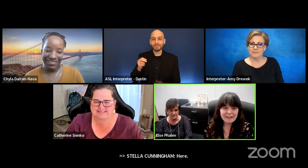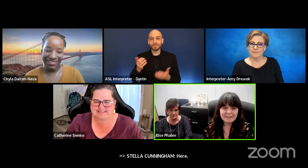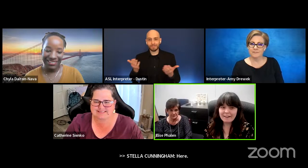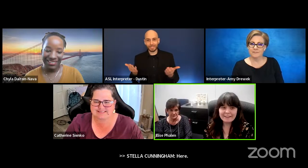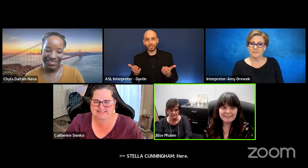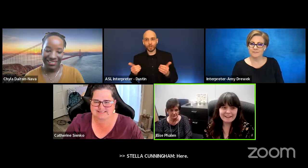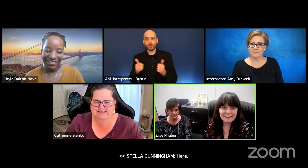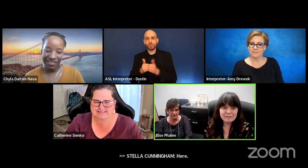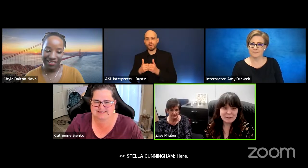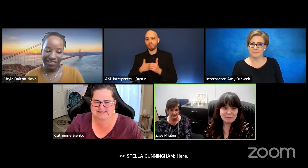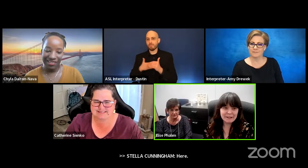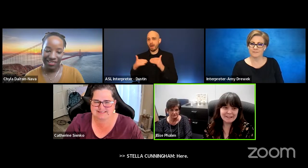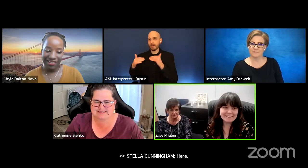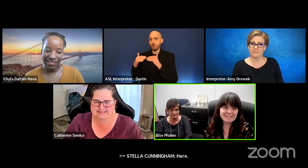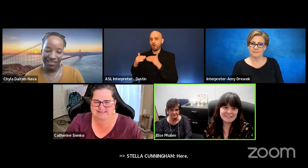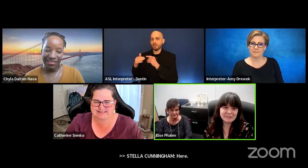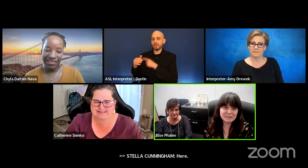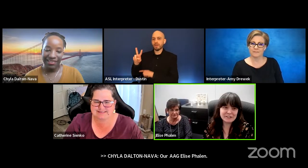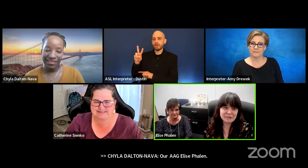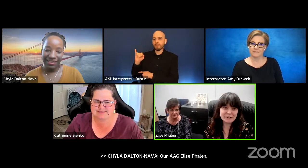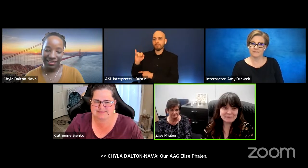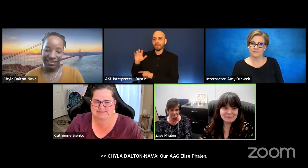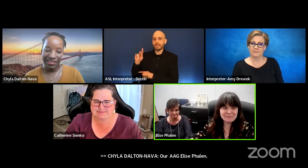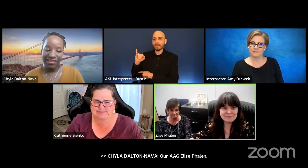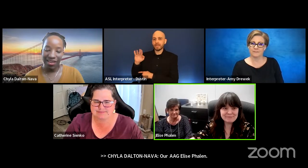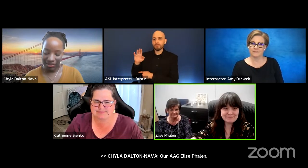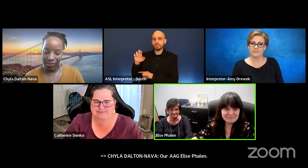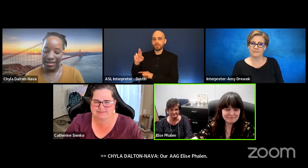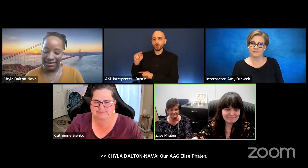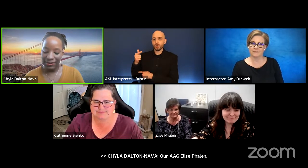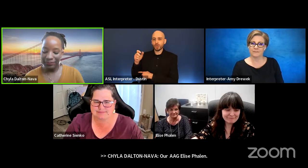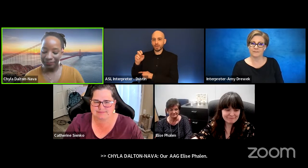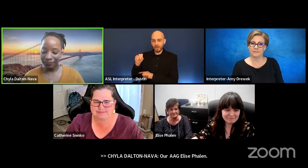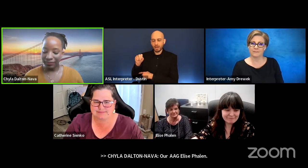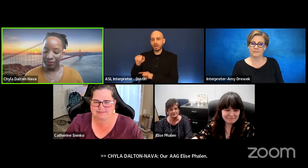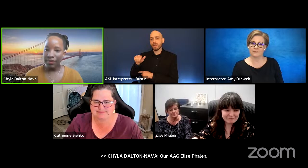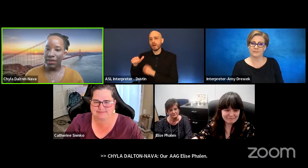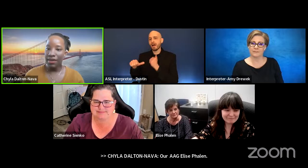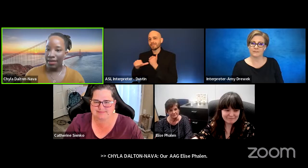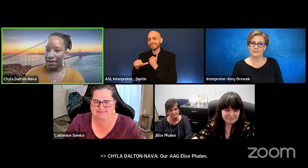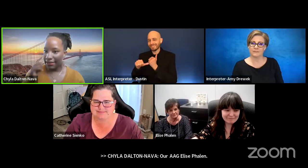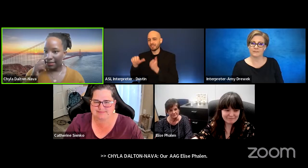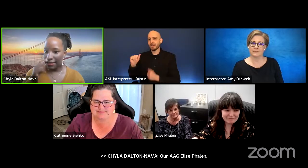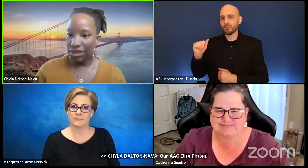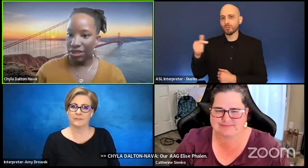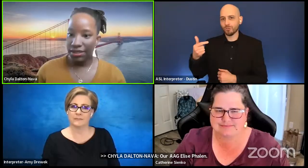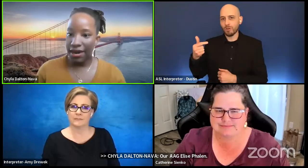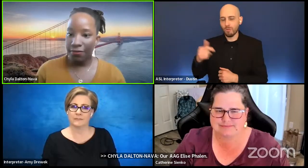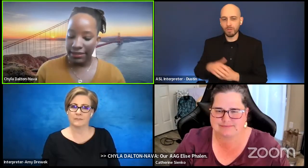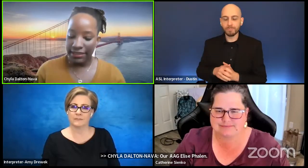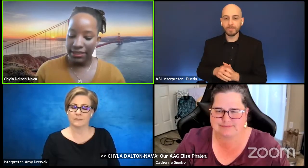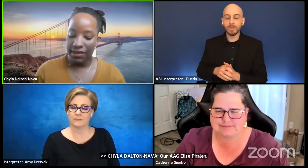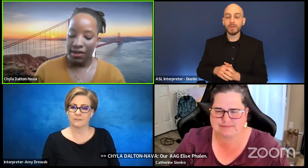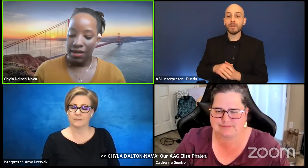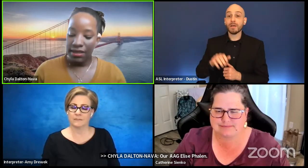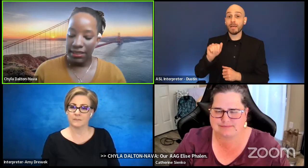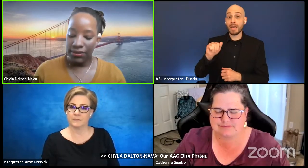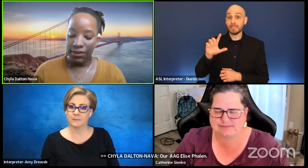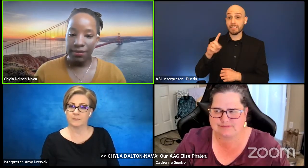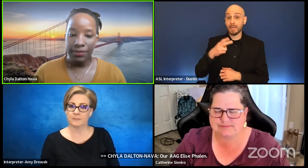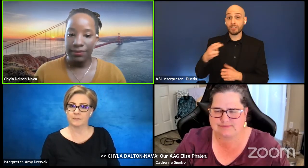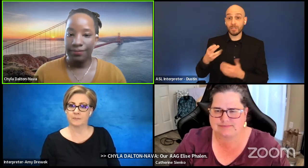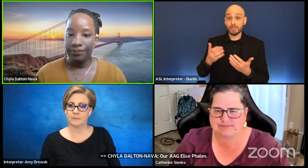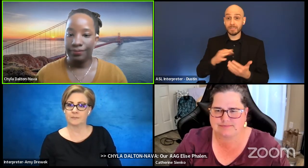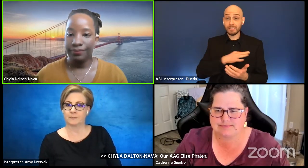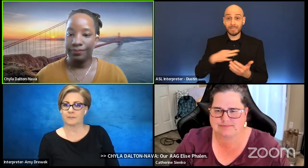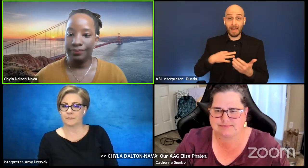Here with my colleague, Vicki Bergen, Assistant Attorney General. Awesome, thank you. And then ACDHH staff present, Nikki